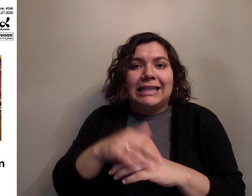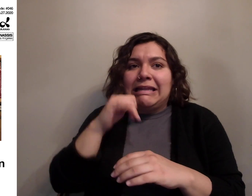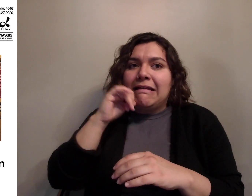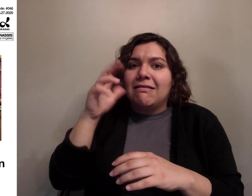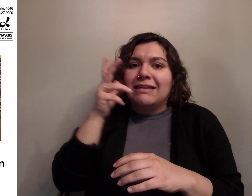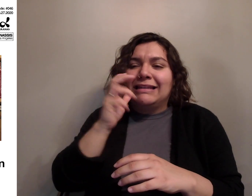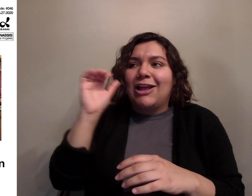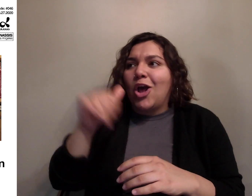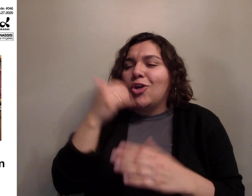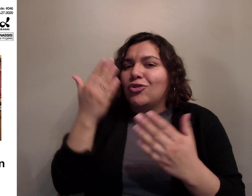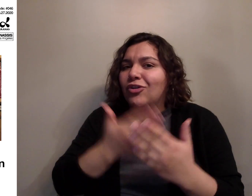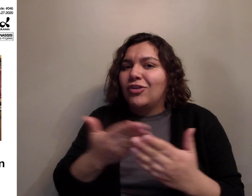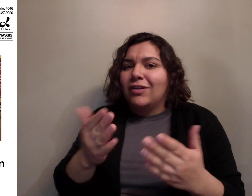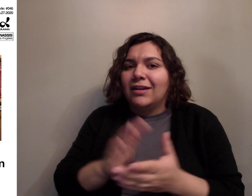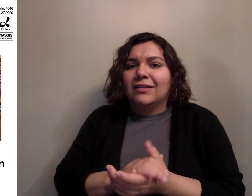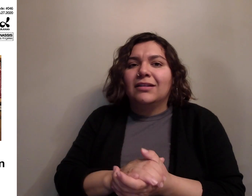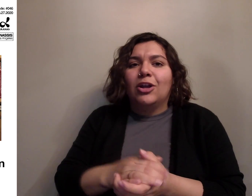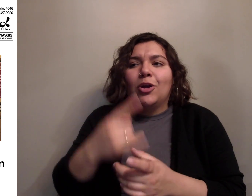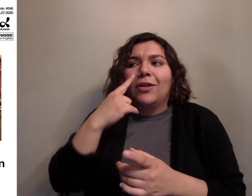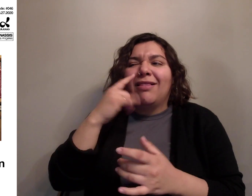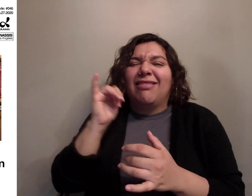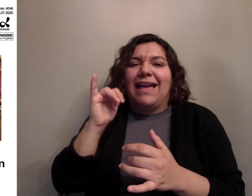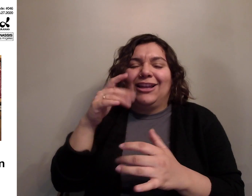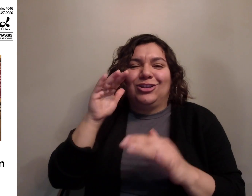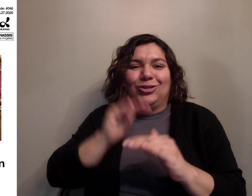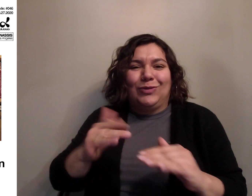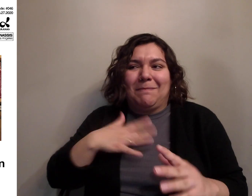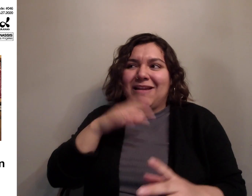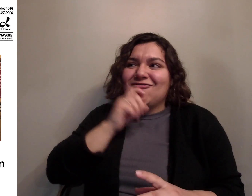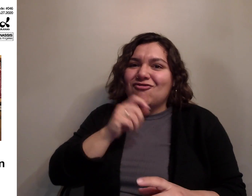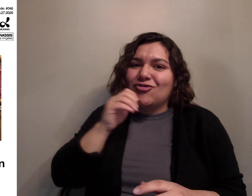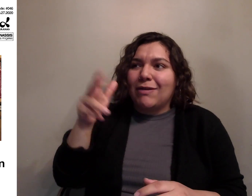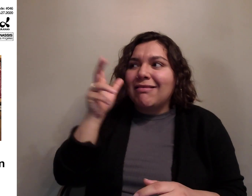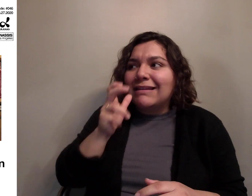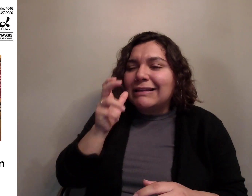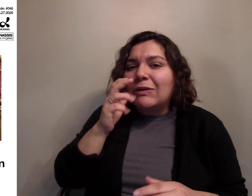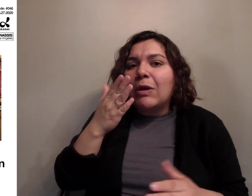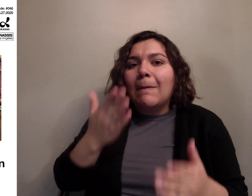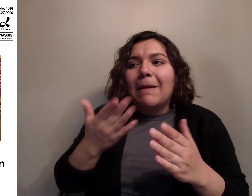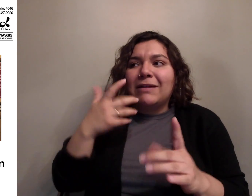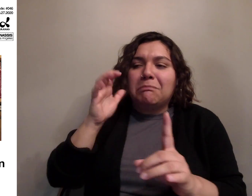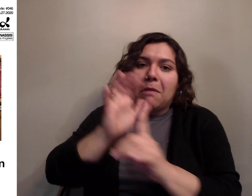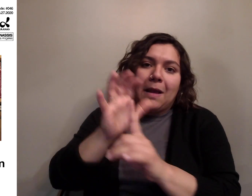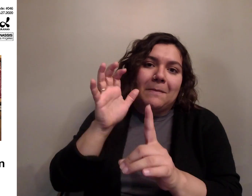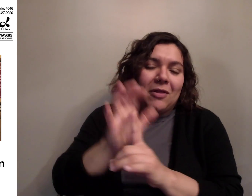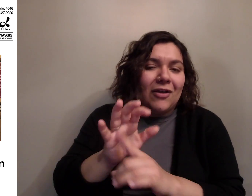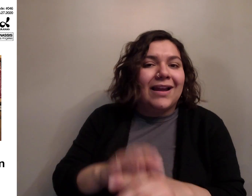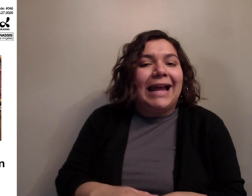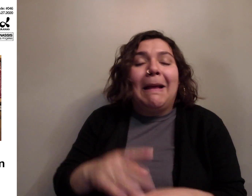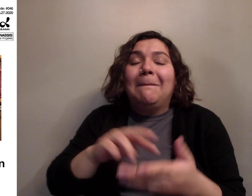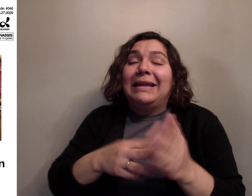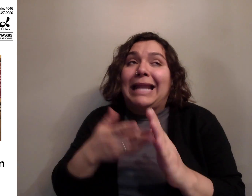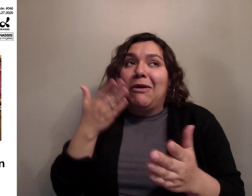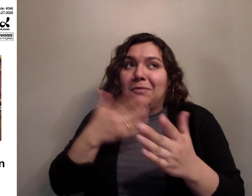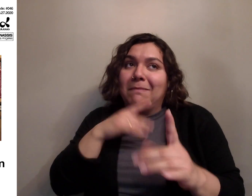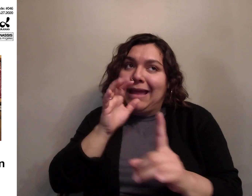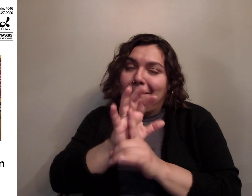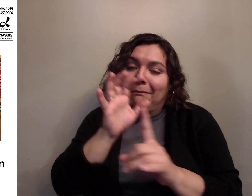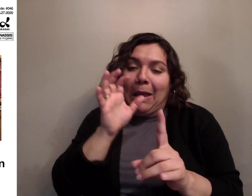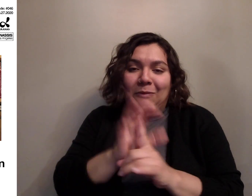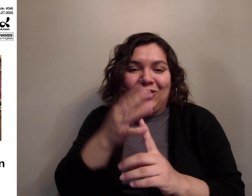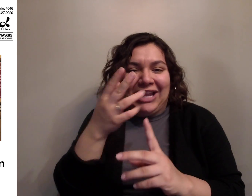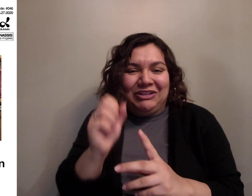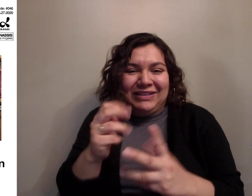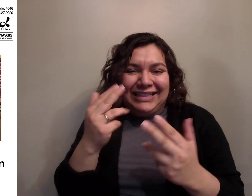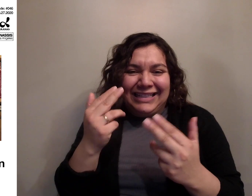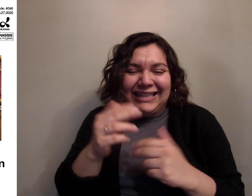of anything else that kids my age were paying attention to, which of course made me tremendously popular in high school, as you